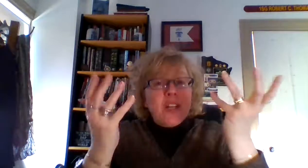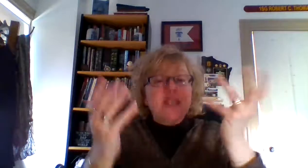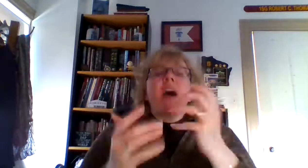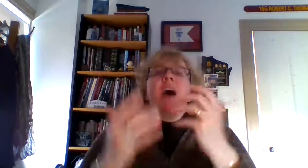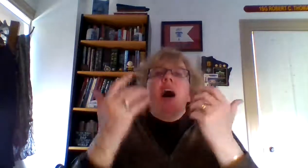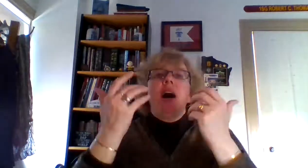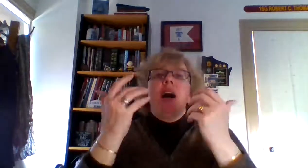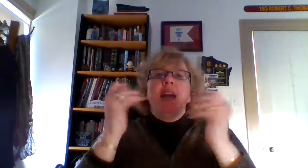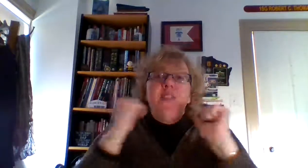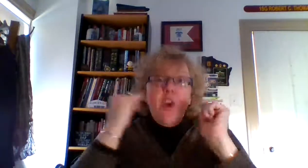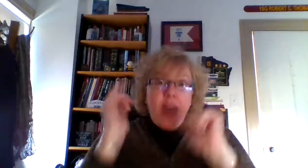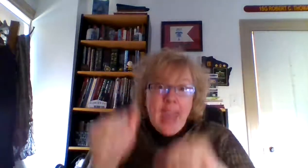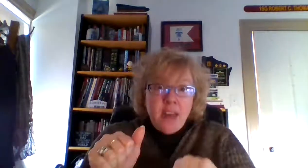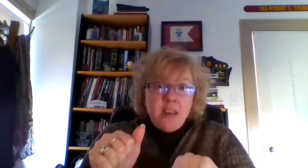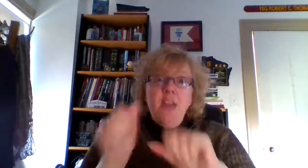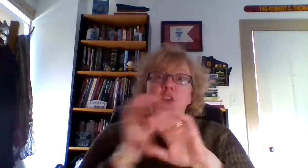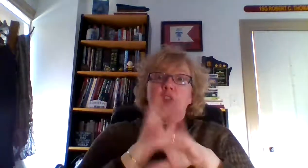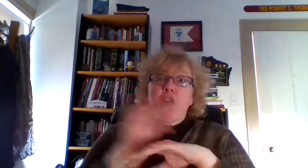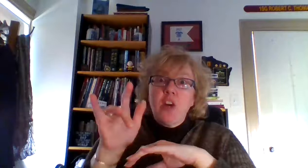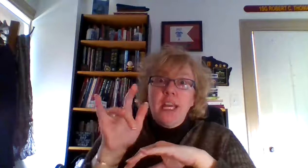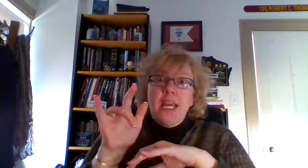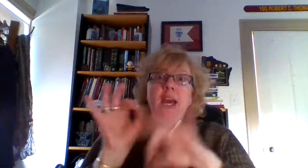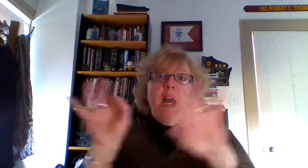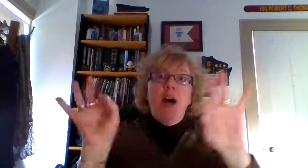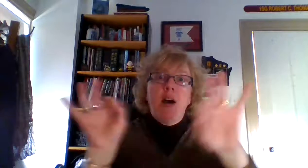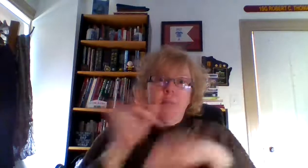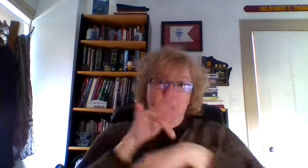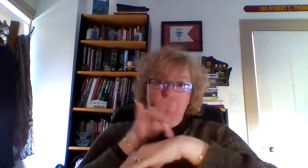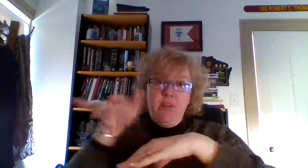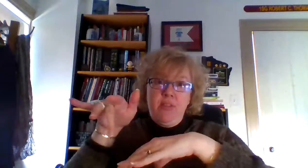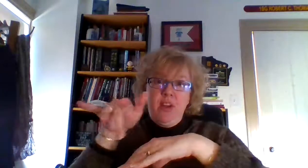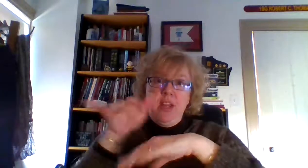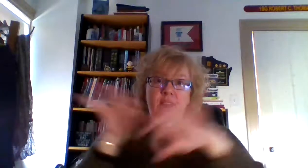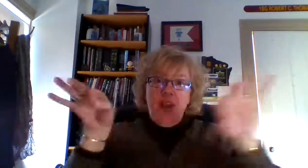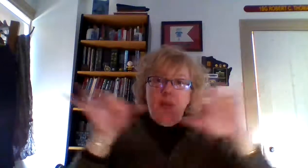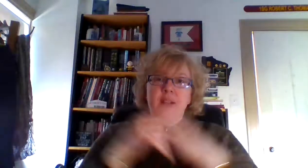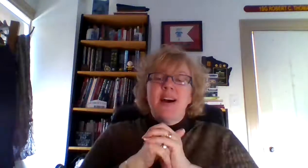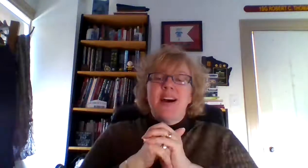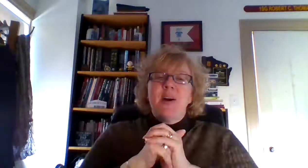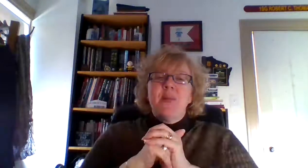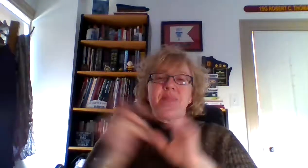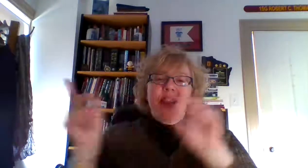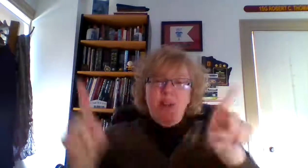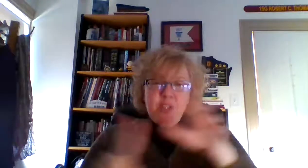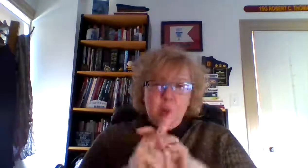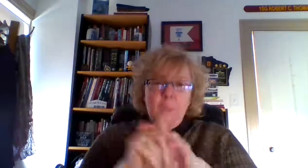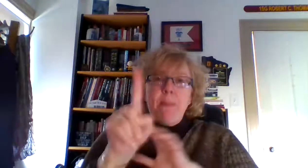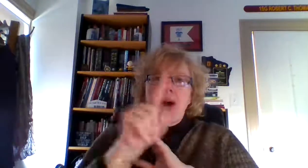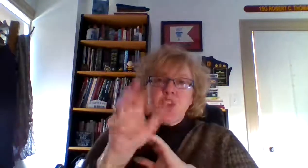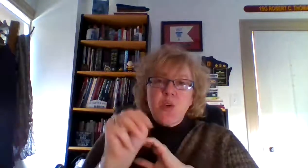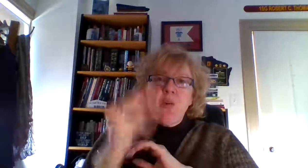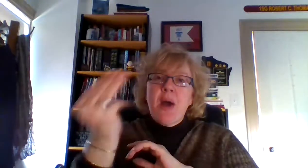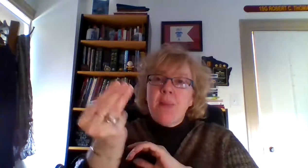works. If you can, if you're free, remember, free, available, show up on Zoom on